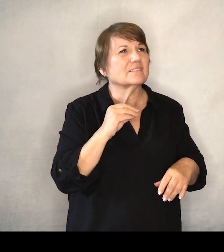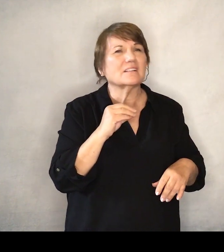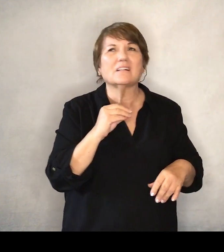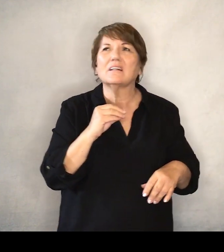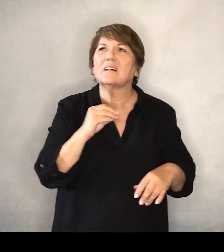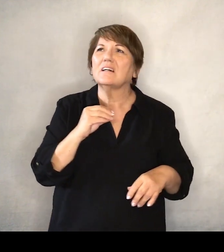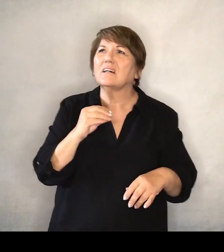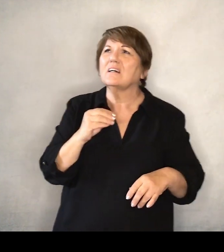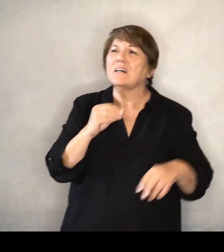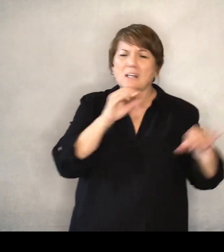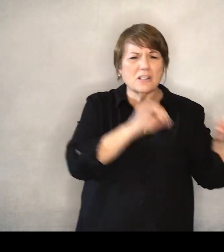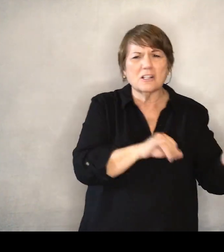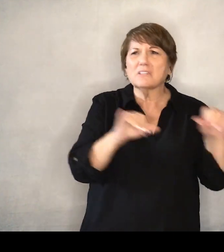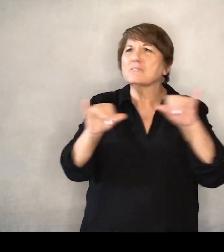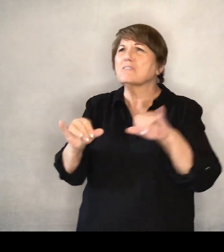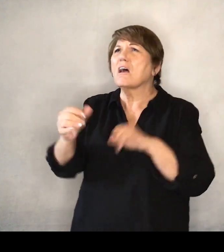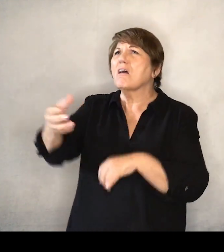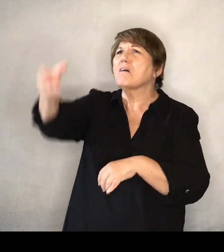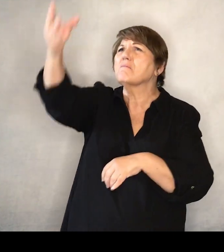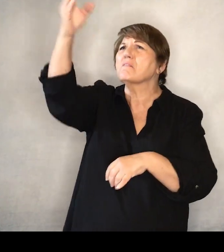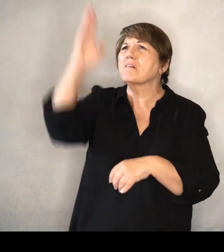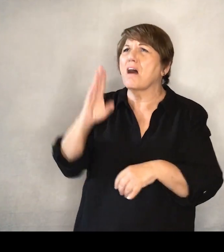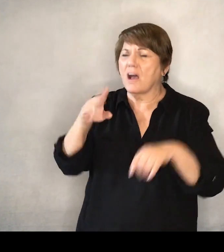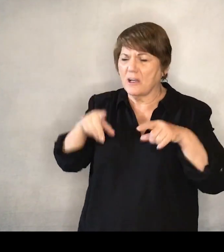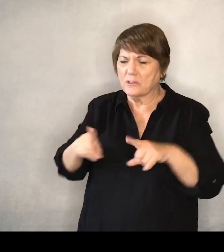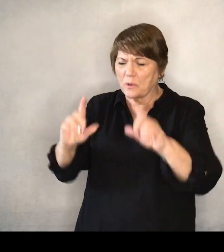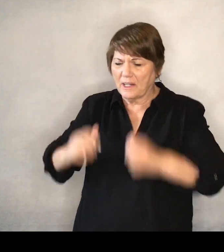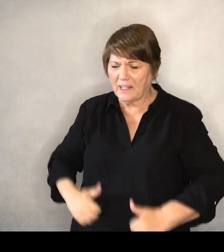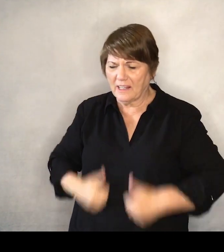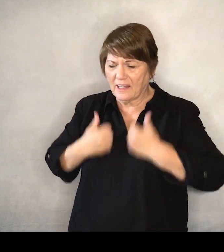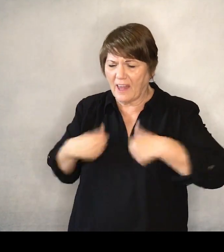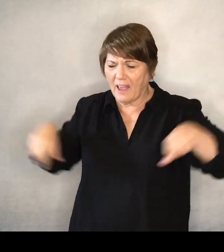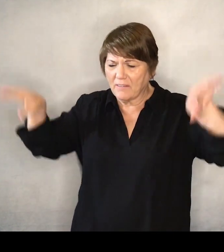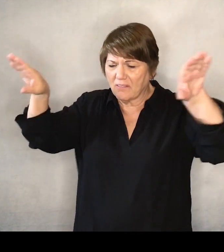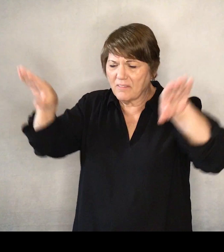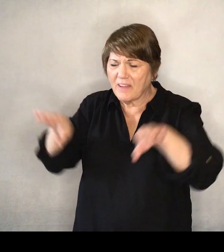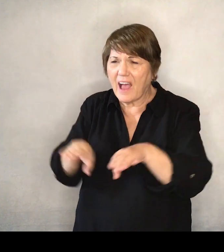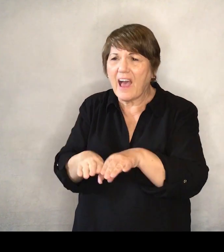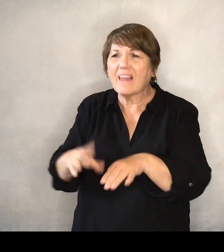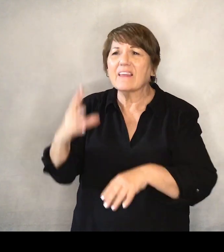is the God of the valley,